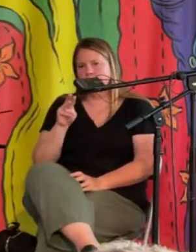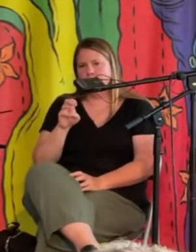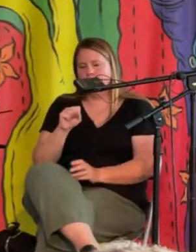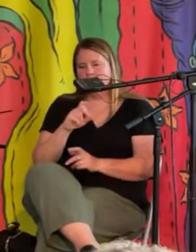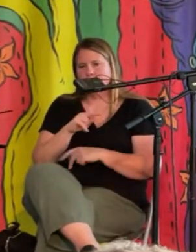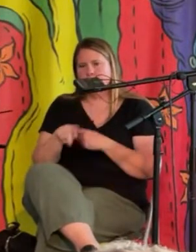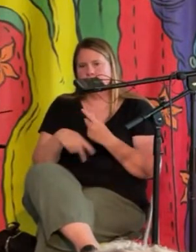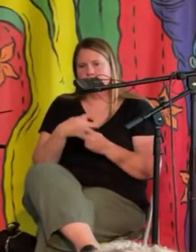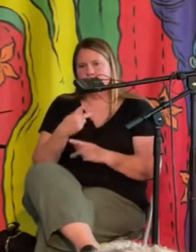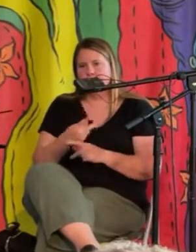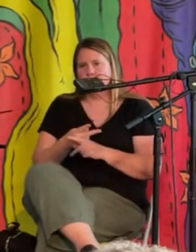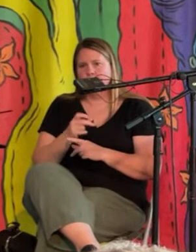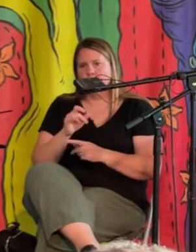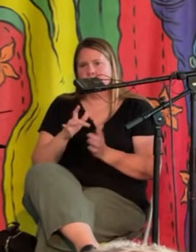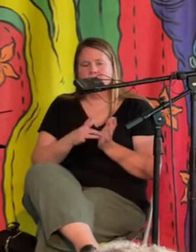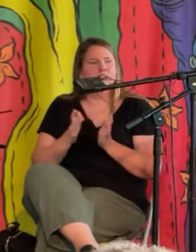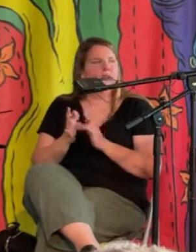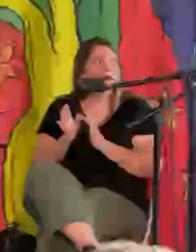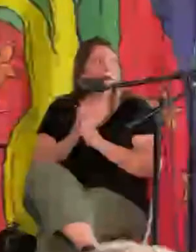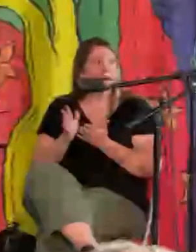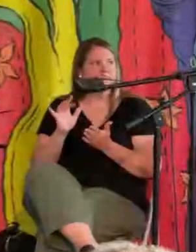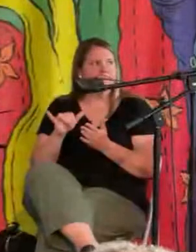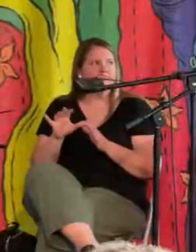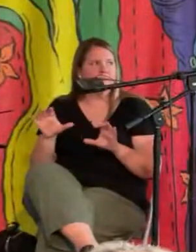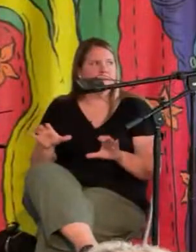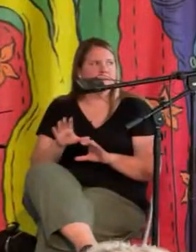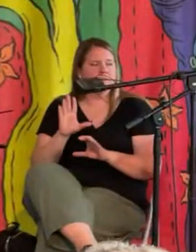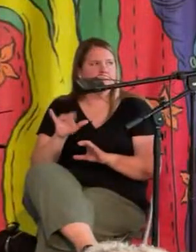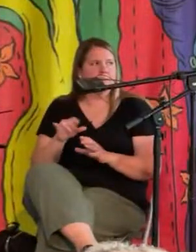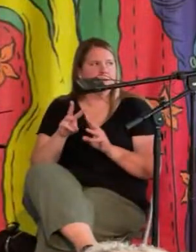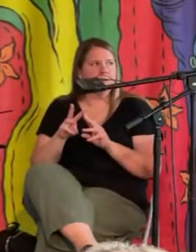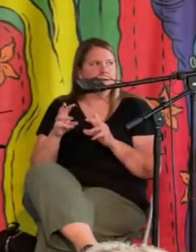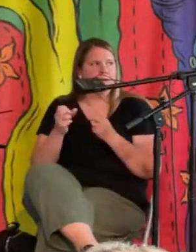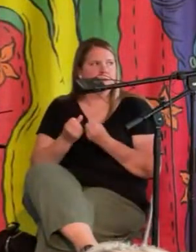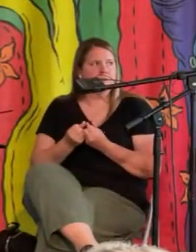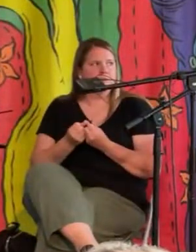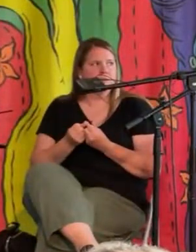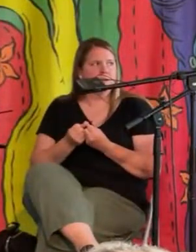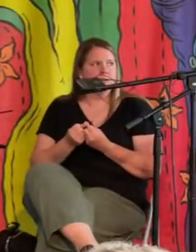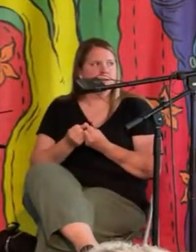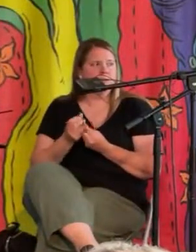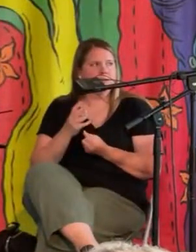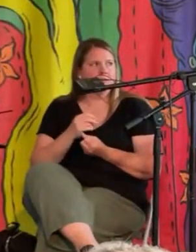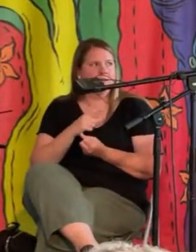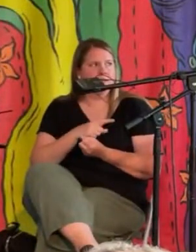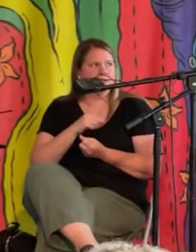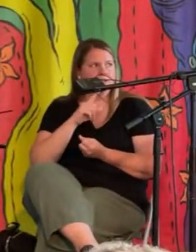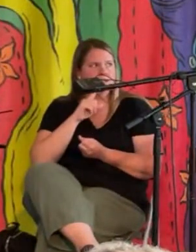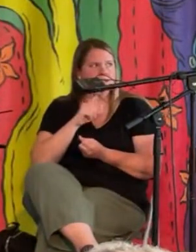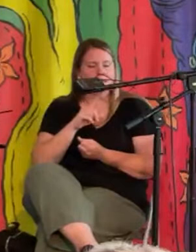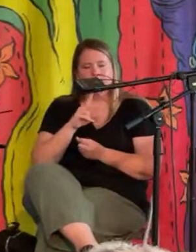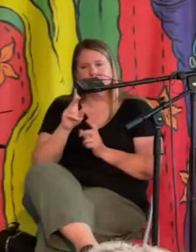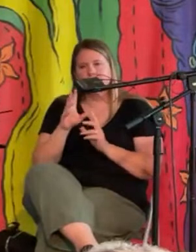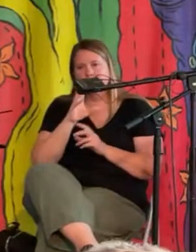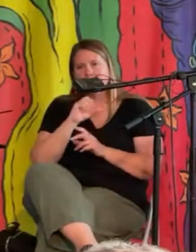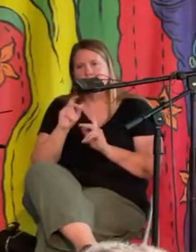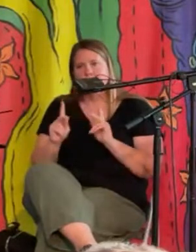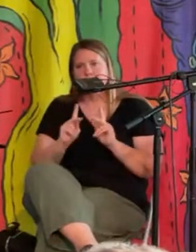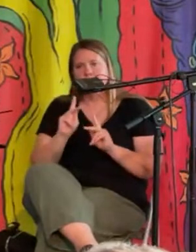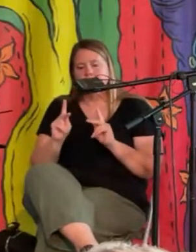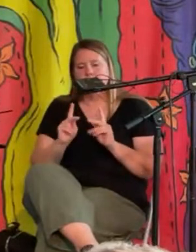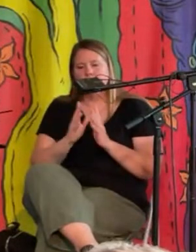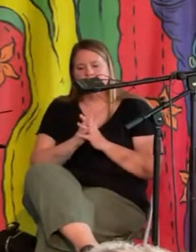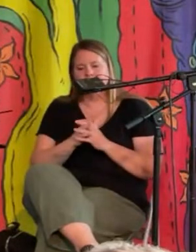was done by a workshop. There was a single translator. There was not a single translator. There was like over a dozen people.